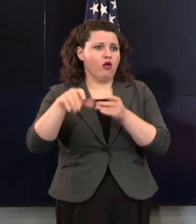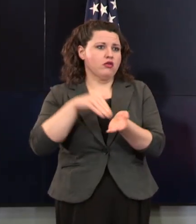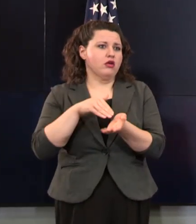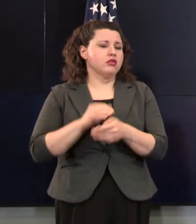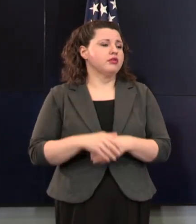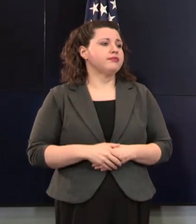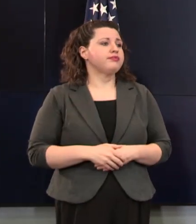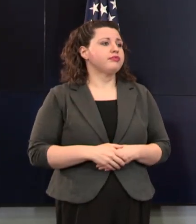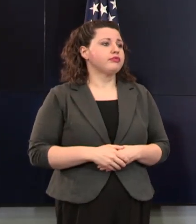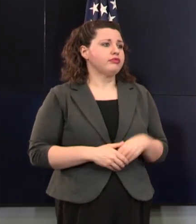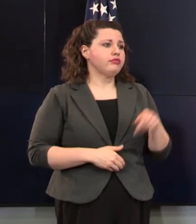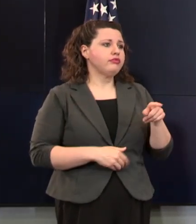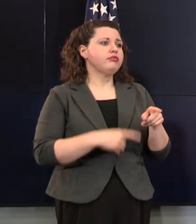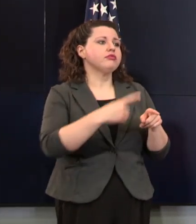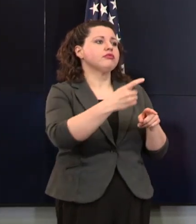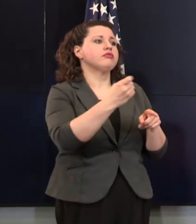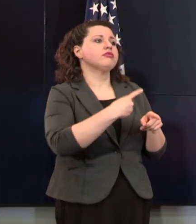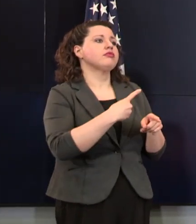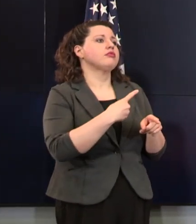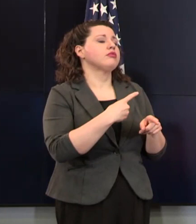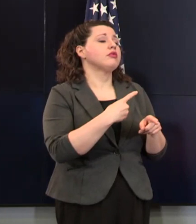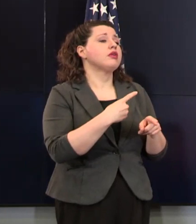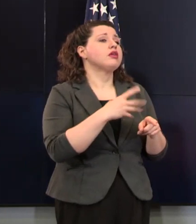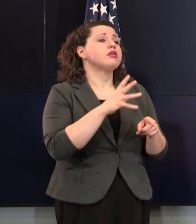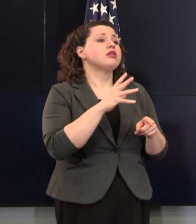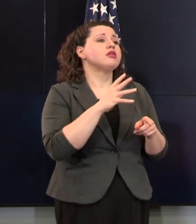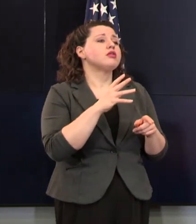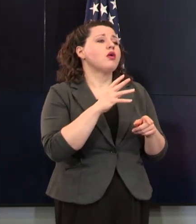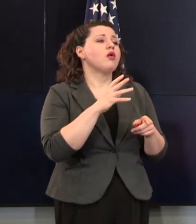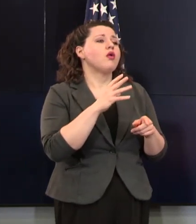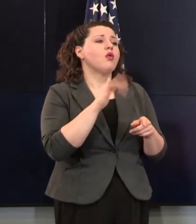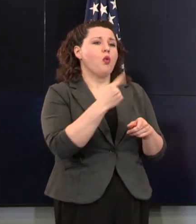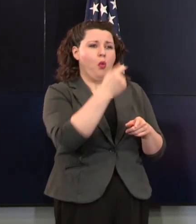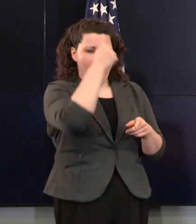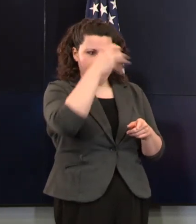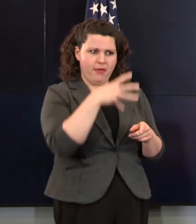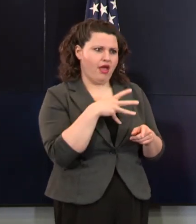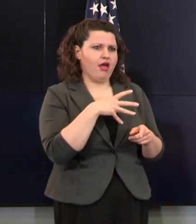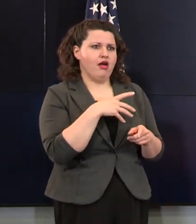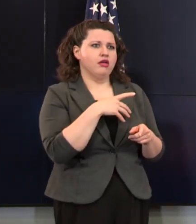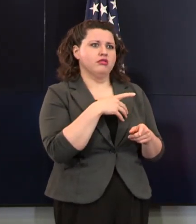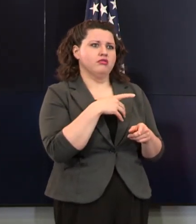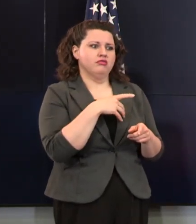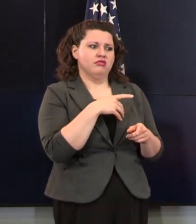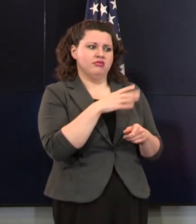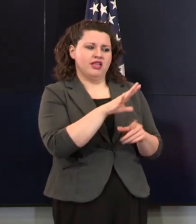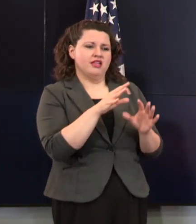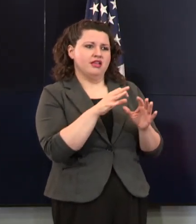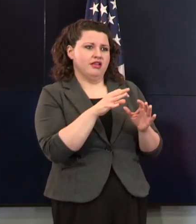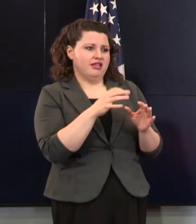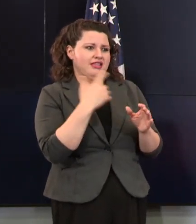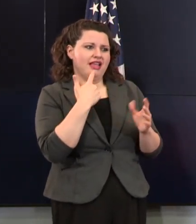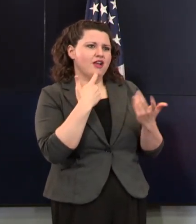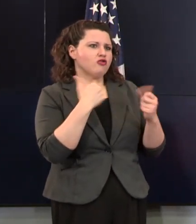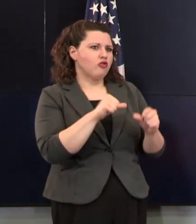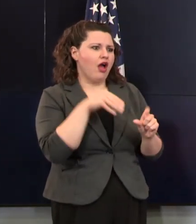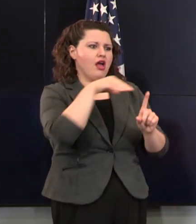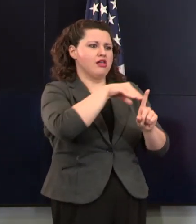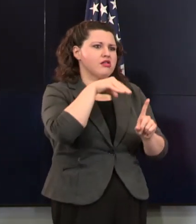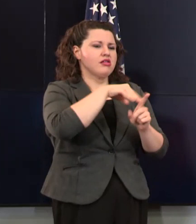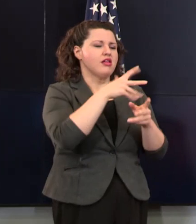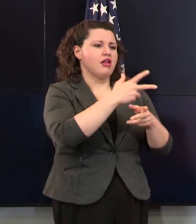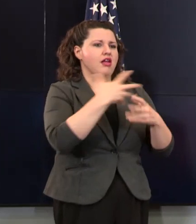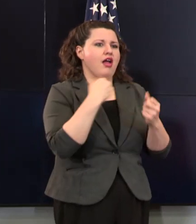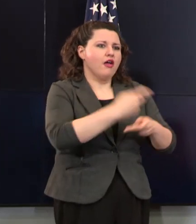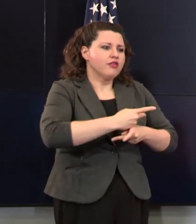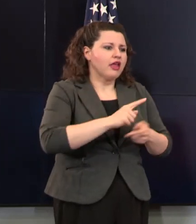along those lines, sorry, Senator, you spoke to the family of a man who tried multiple times to get health care, tried to get tests. Eventually he was able to get a